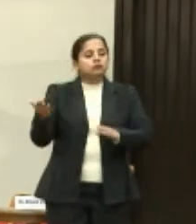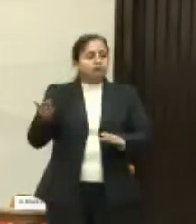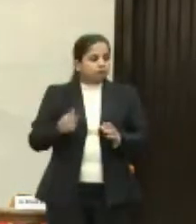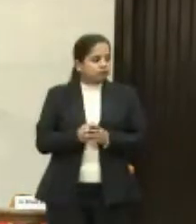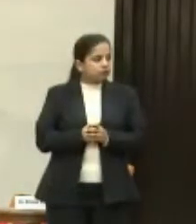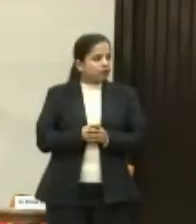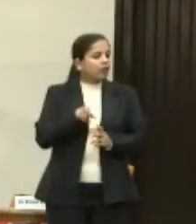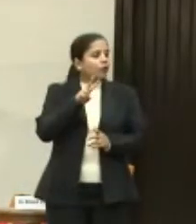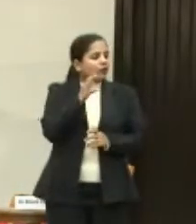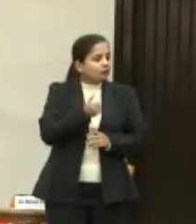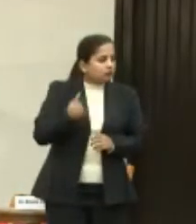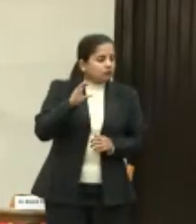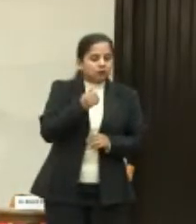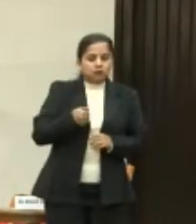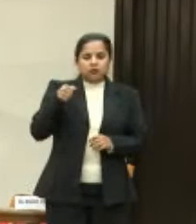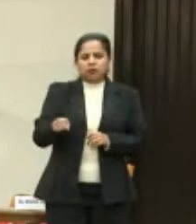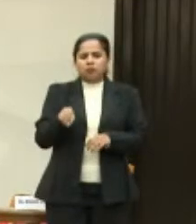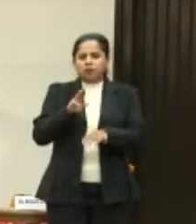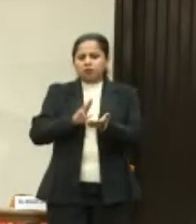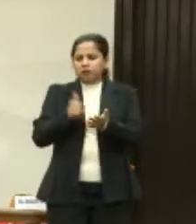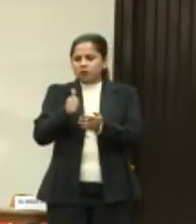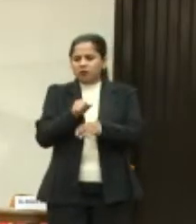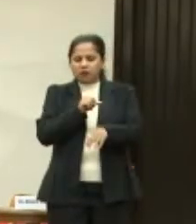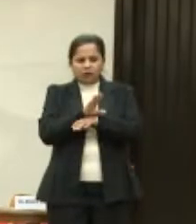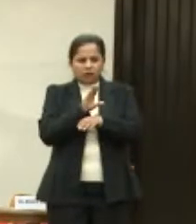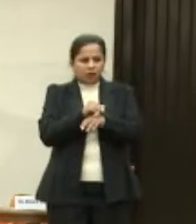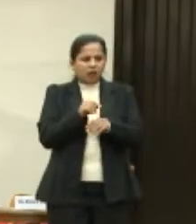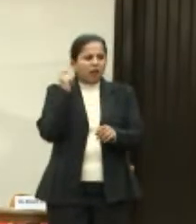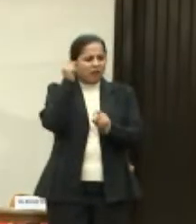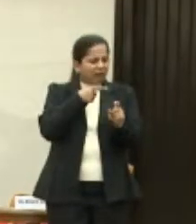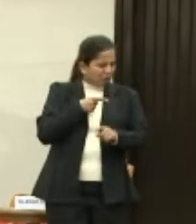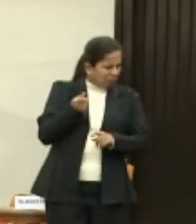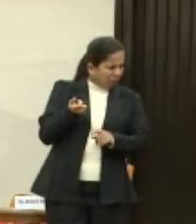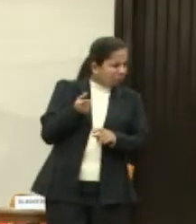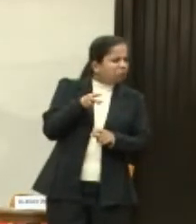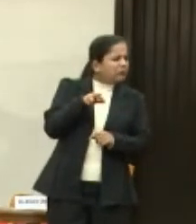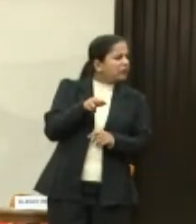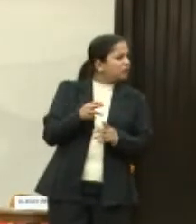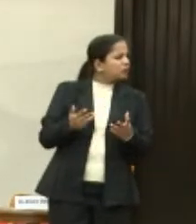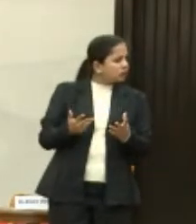The ministers and advisors ask King Rama, what is this?